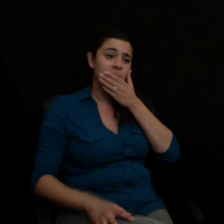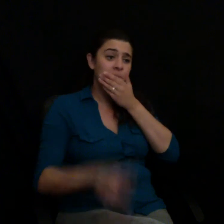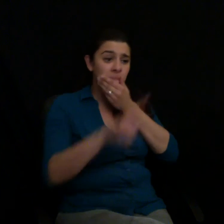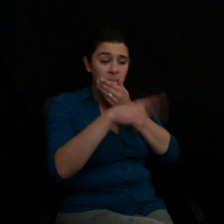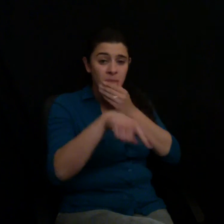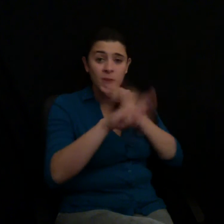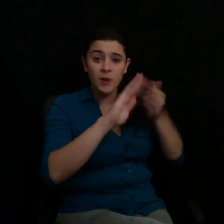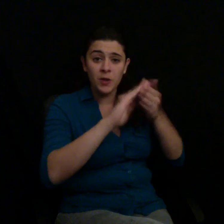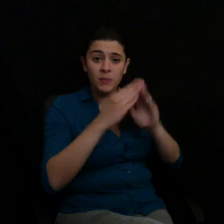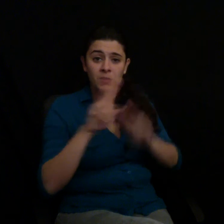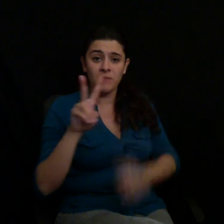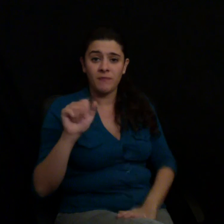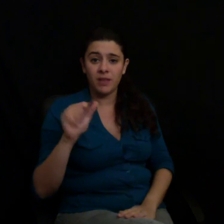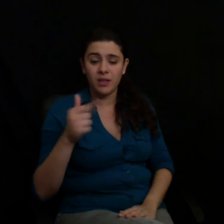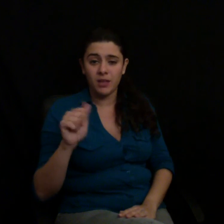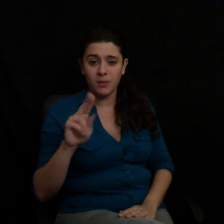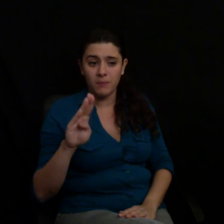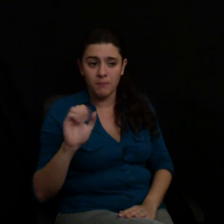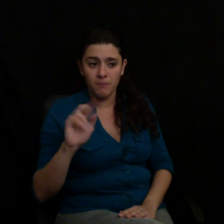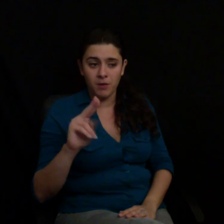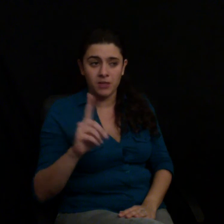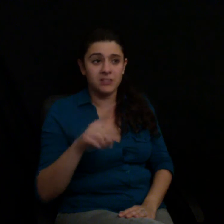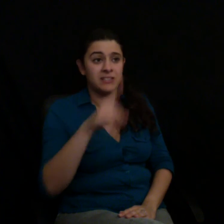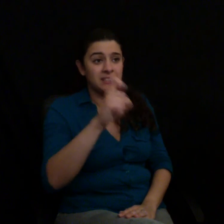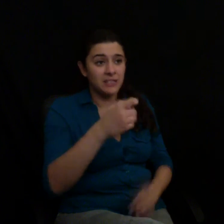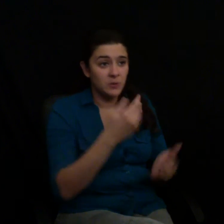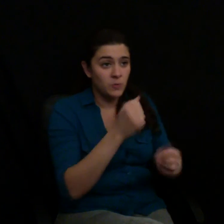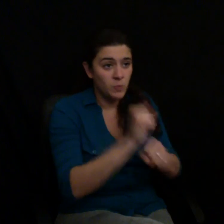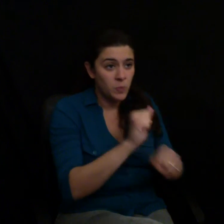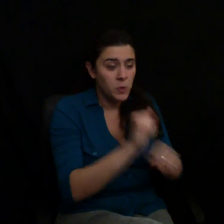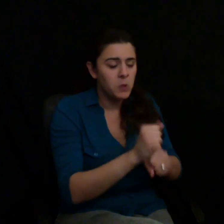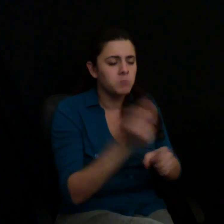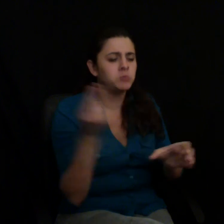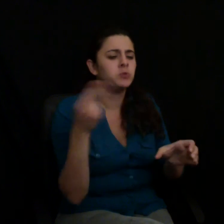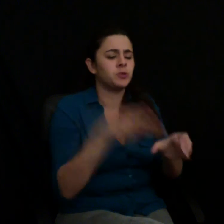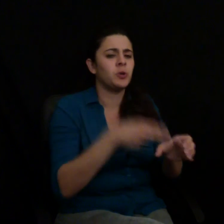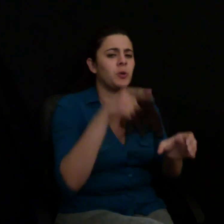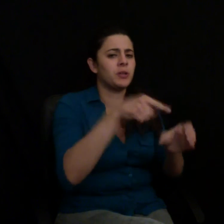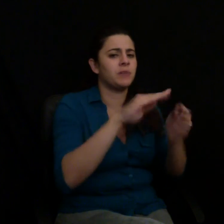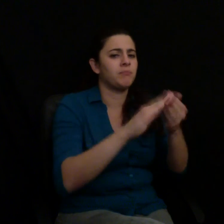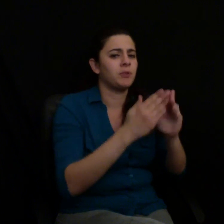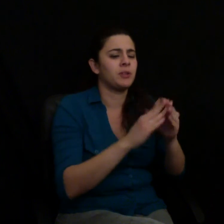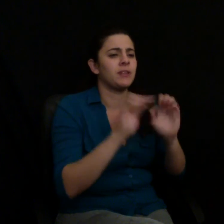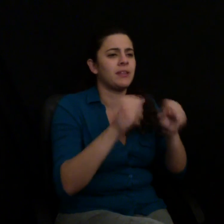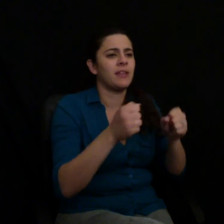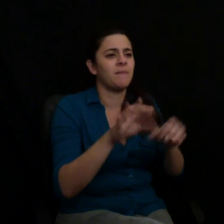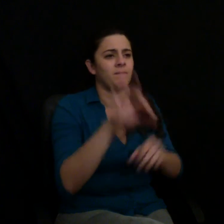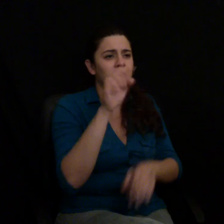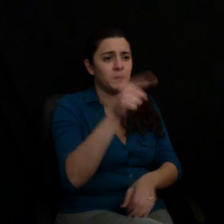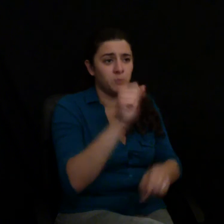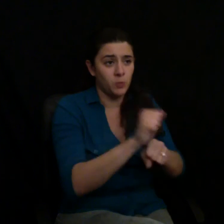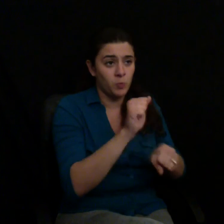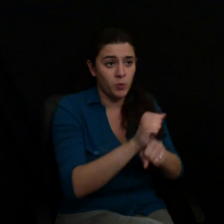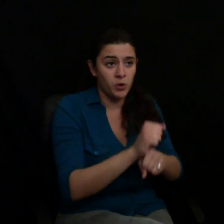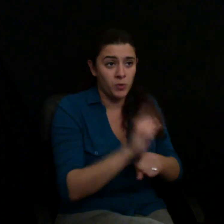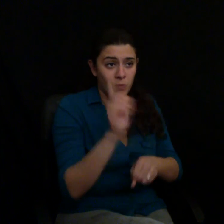Vagabond and we can hook you up with a job in Alaska. Huck will also be taking on another big adventure coming up. He plans to travel all the way to South America.